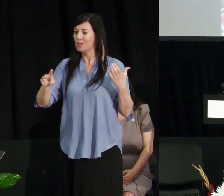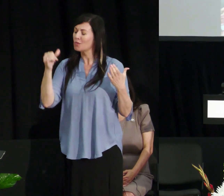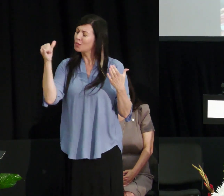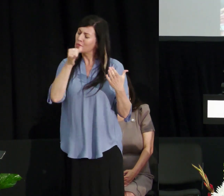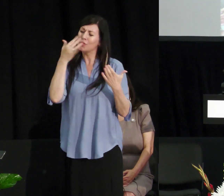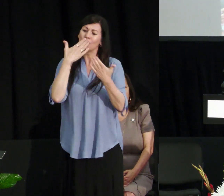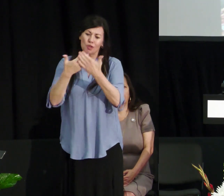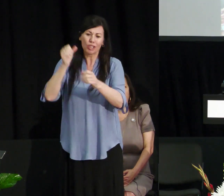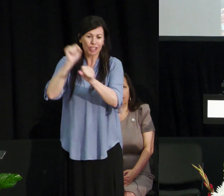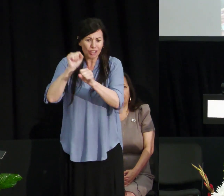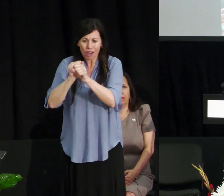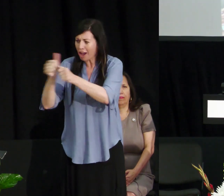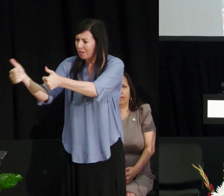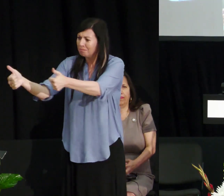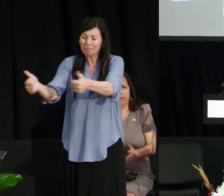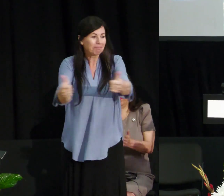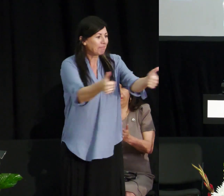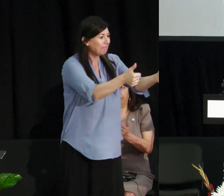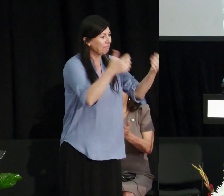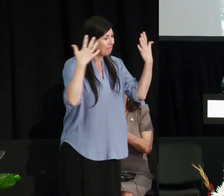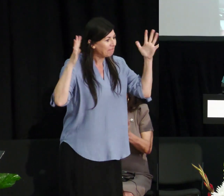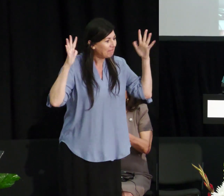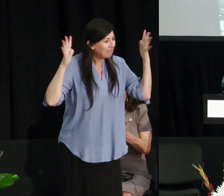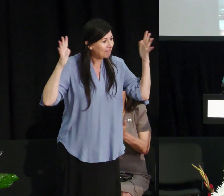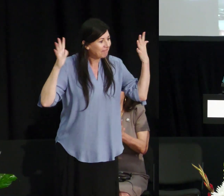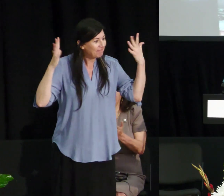a job well done. Congratulations.